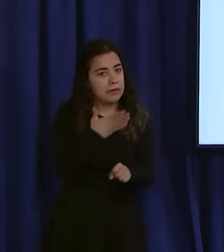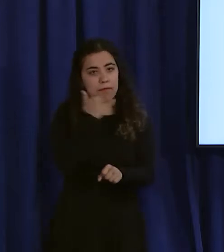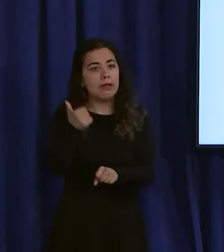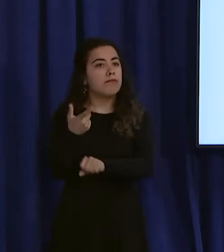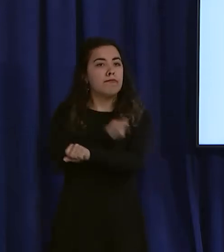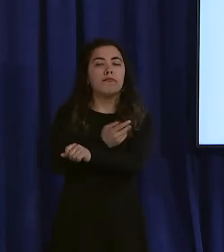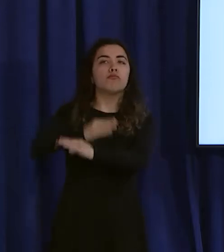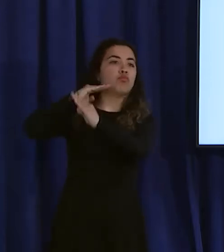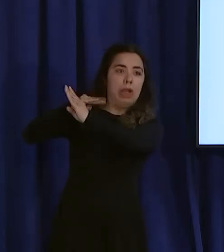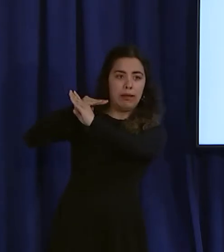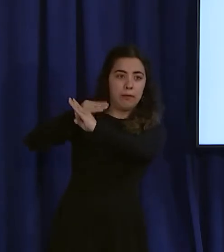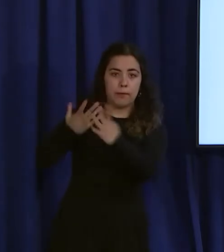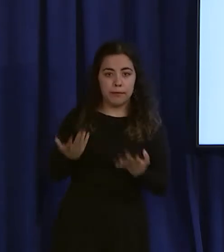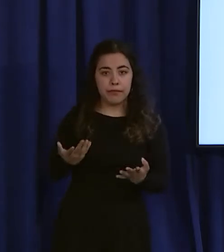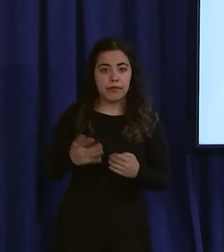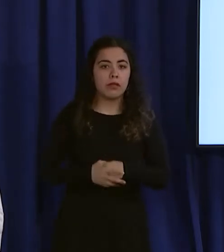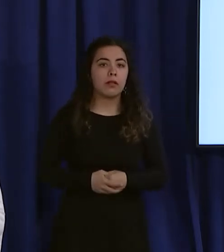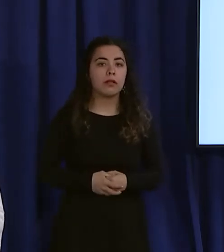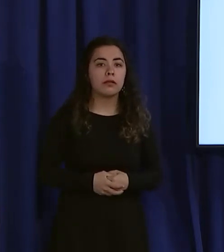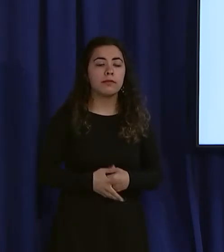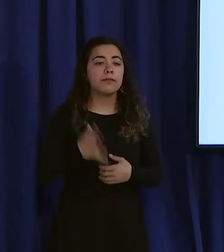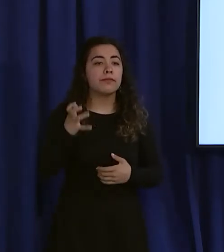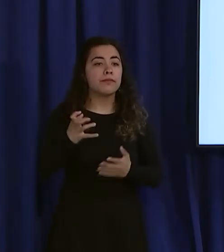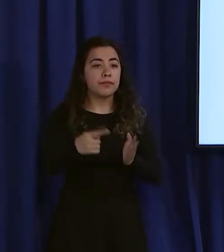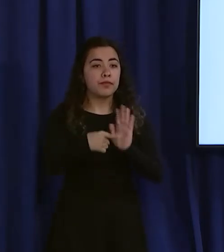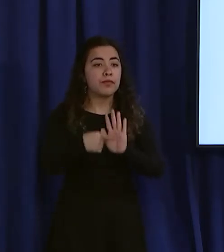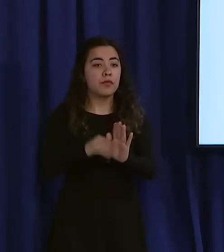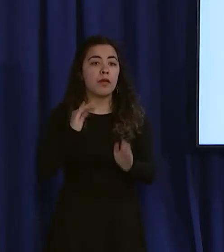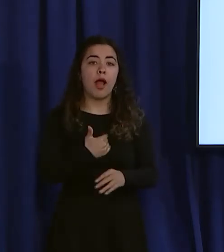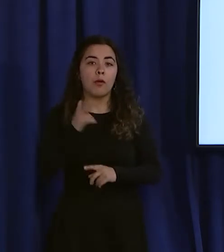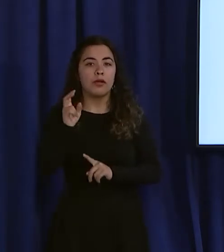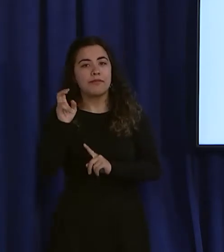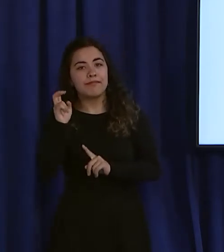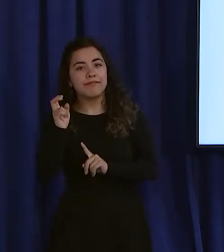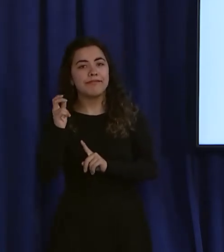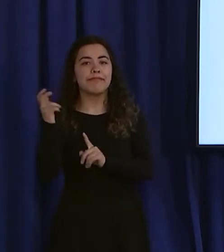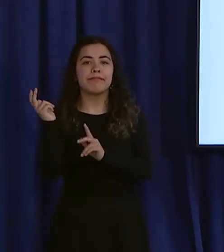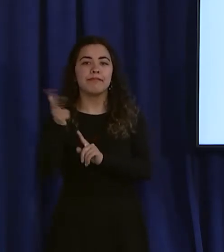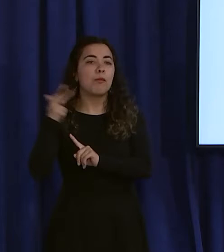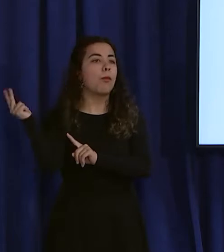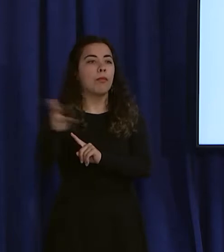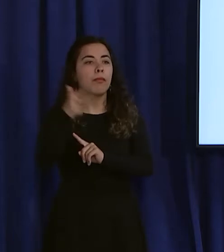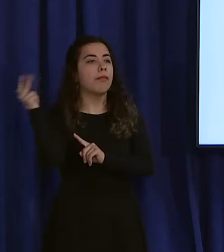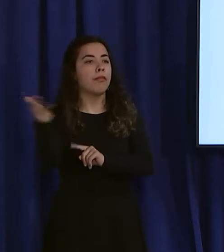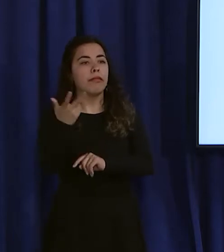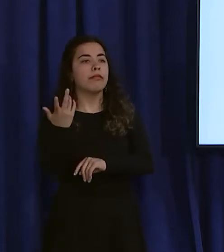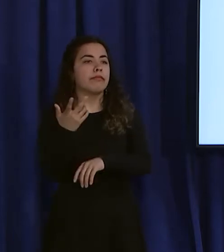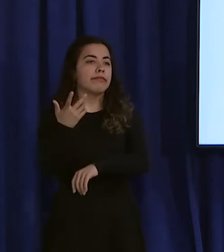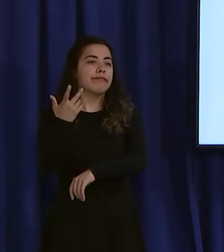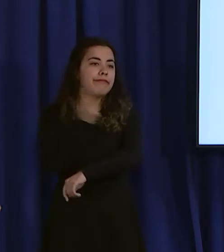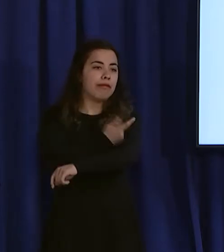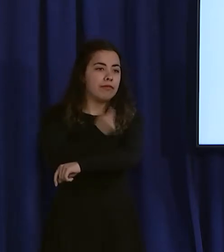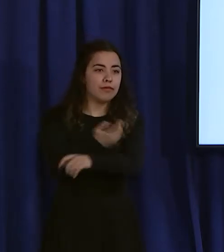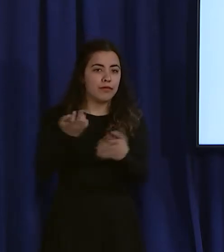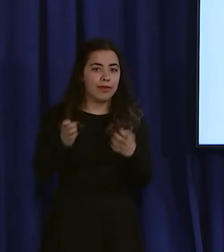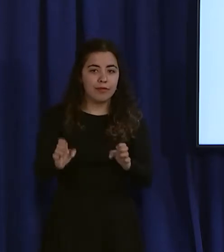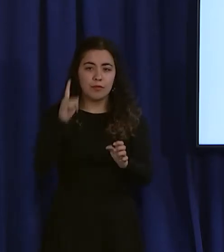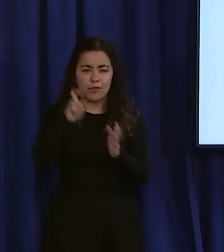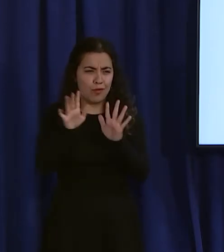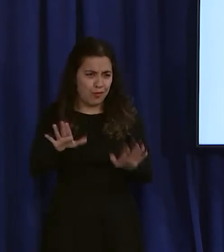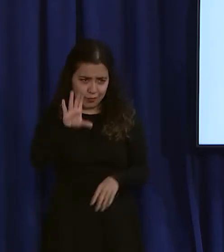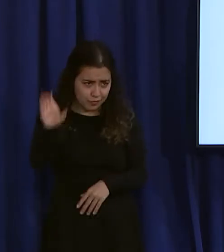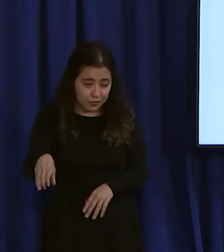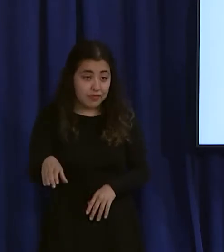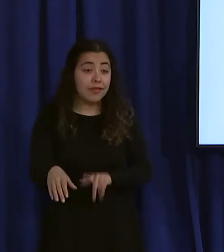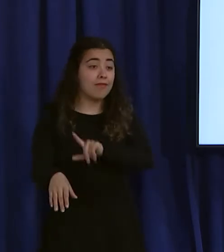yourself. I just want to highlight our mobile vaccination efforts are continuing. You can see they're really all over the city. On the left, you can see the